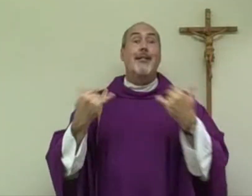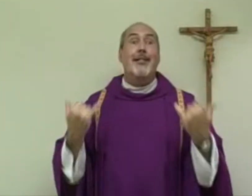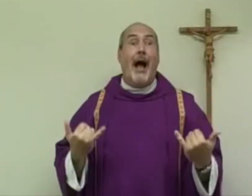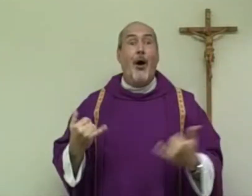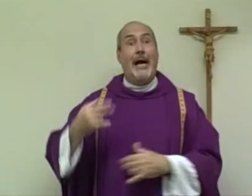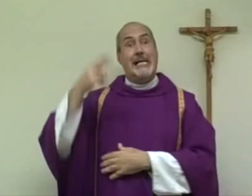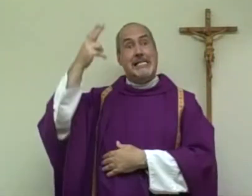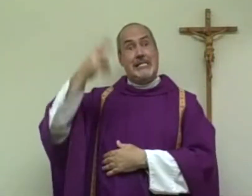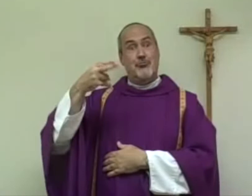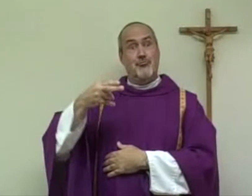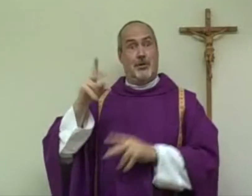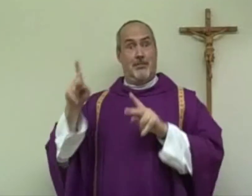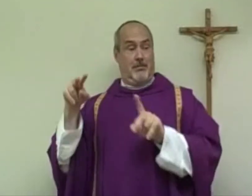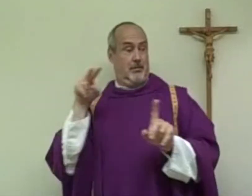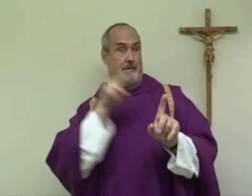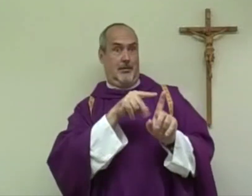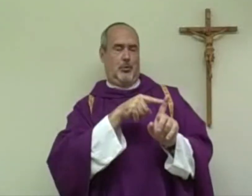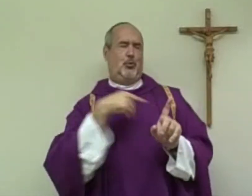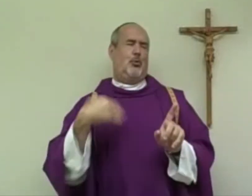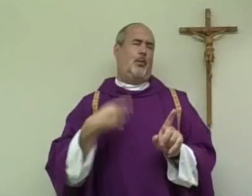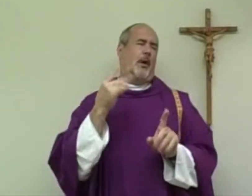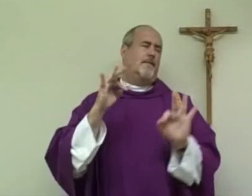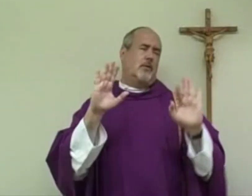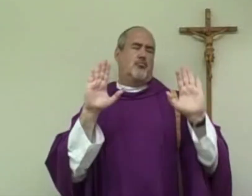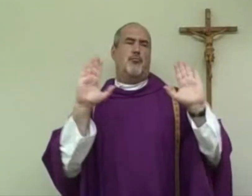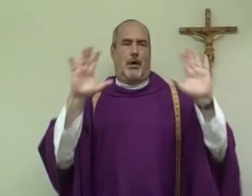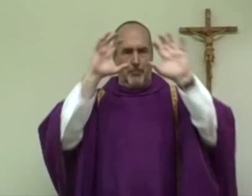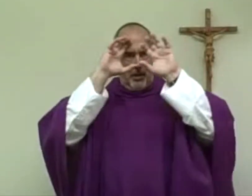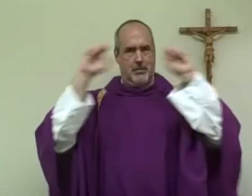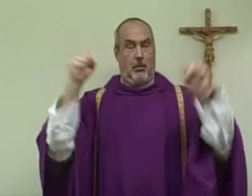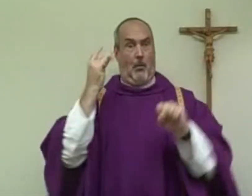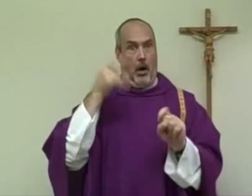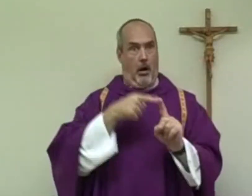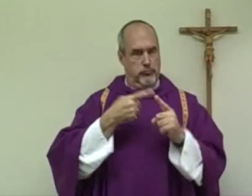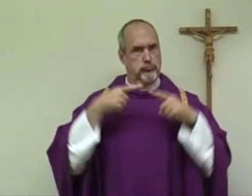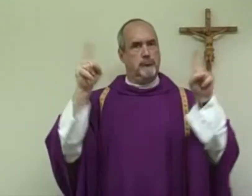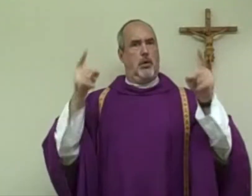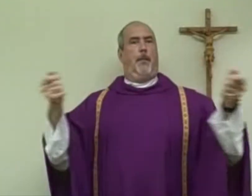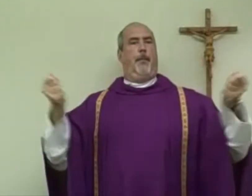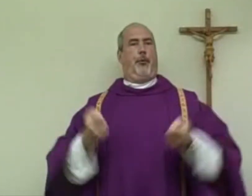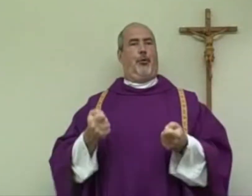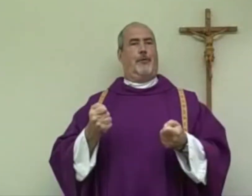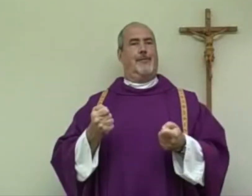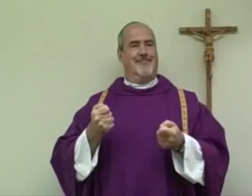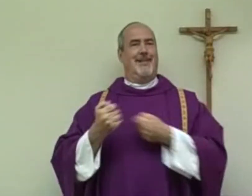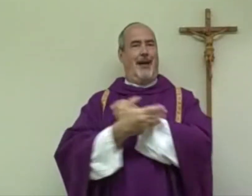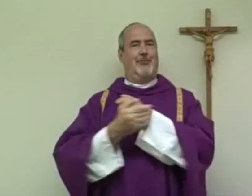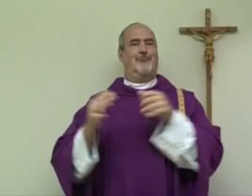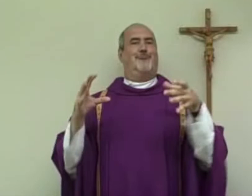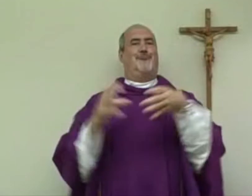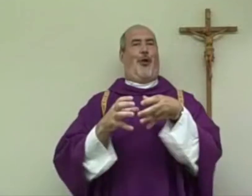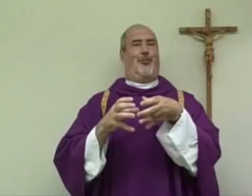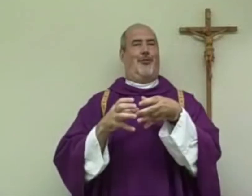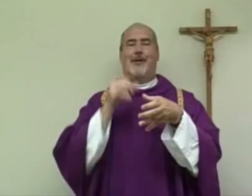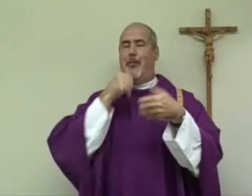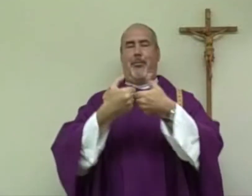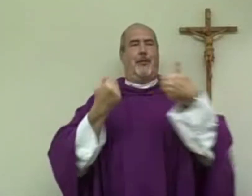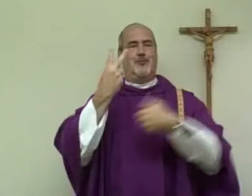he kept doing his job. And now, generations later, people look back at him as being a great president because he managed to pull